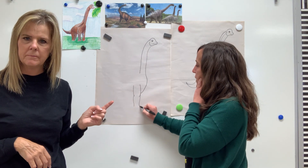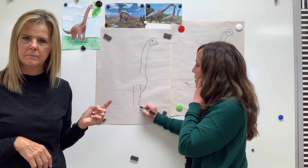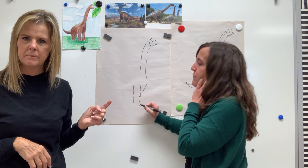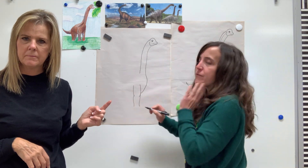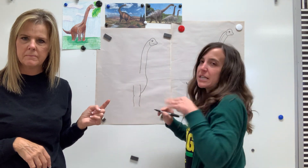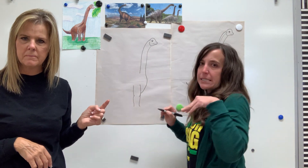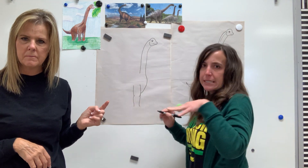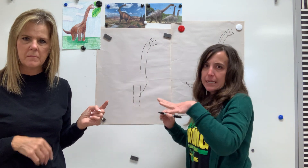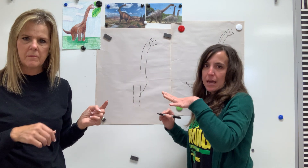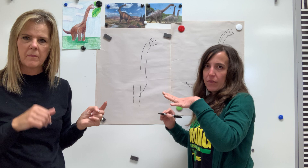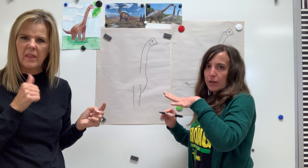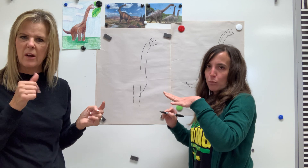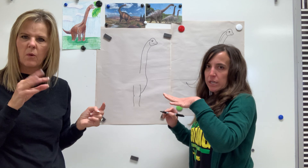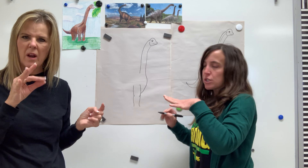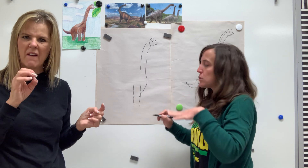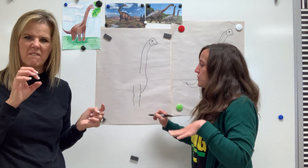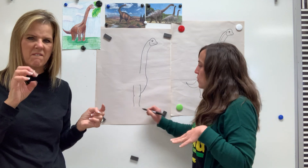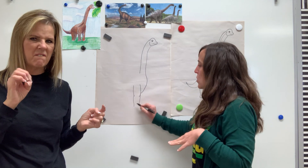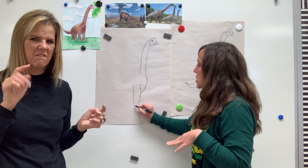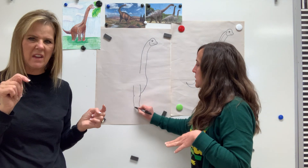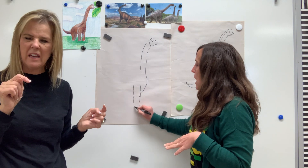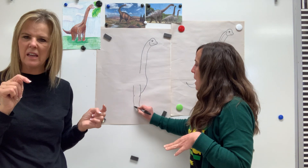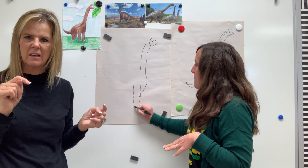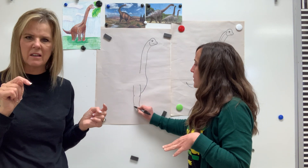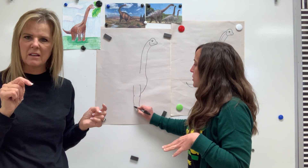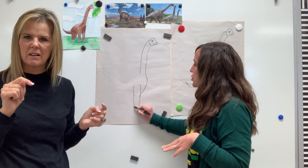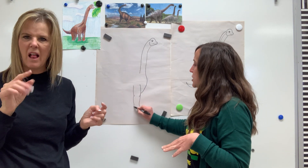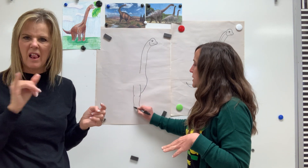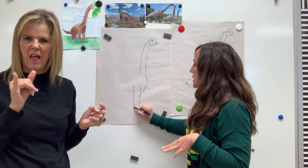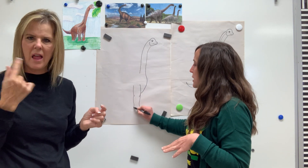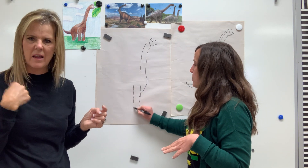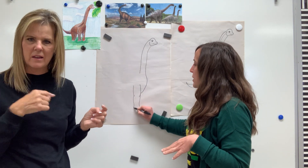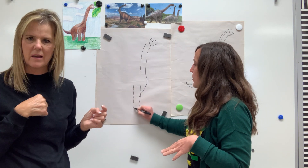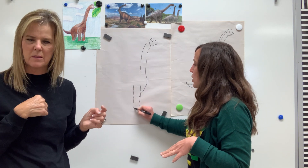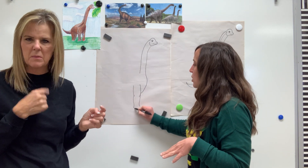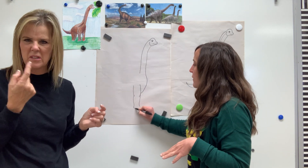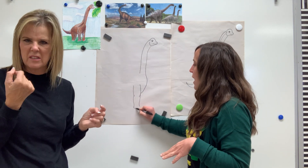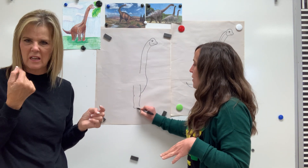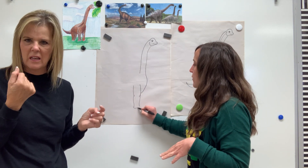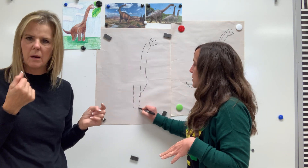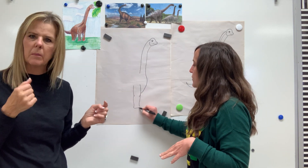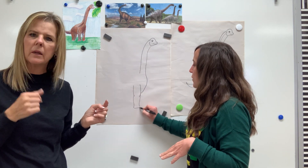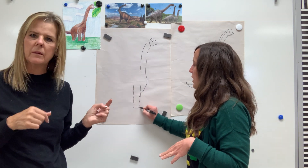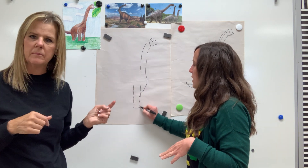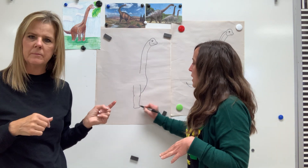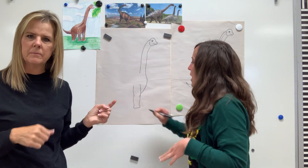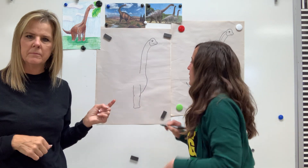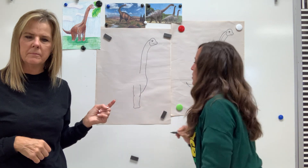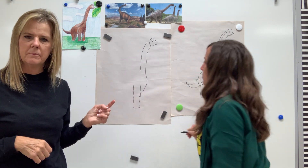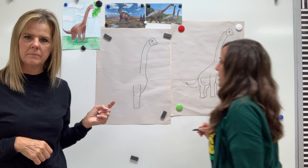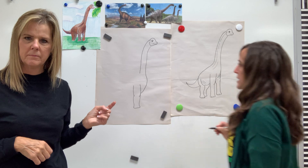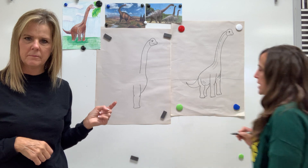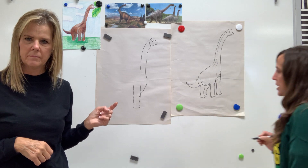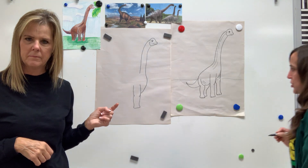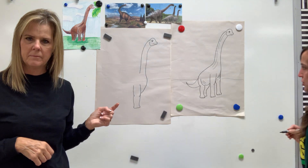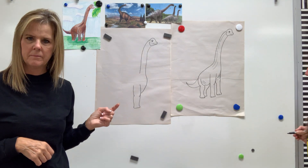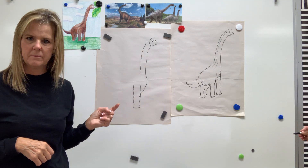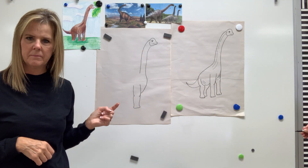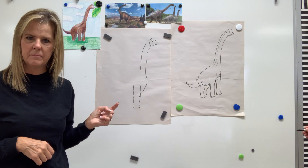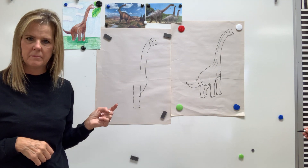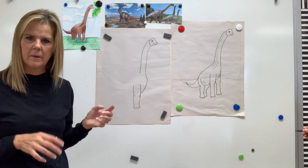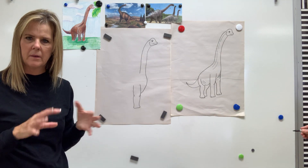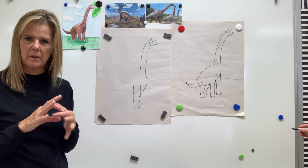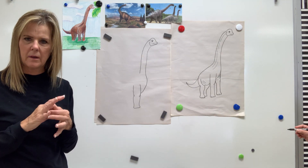curve out. They don't have feet sticking out like we do, of course, but there's just a little bit of a curve out for his foot, and then you'll make it